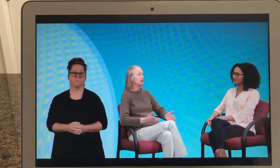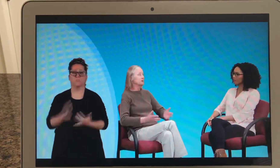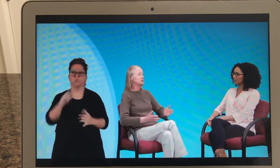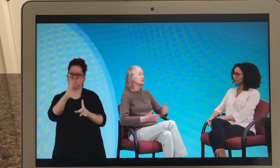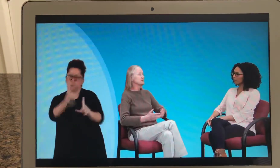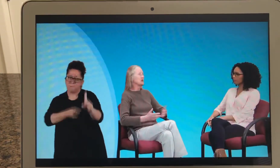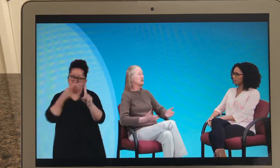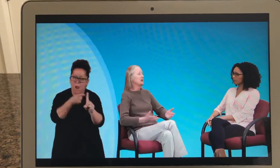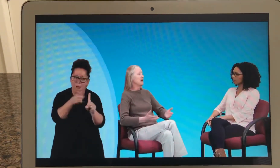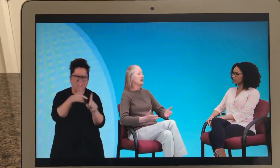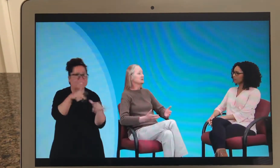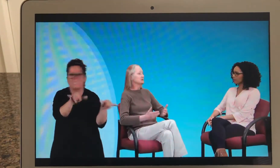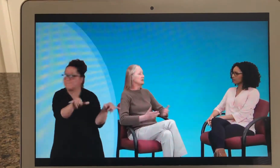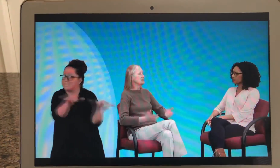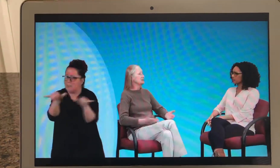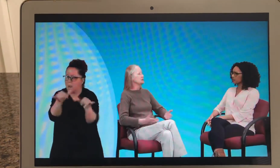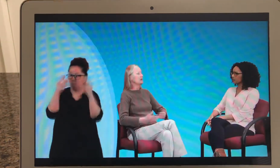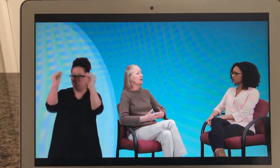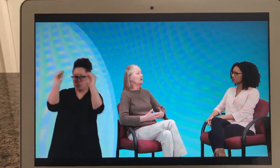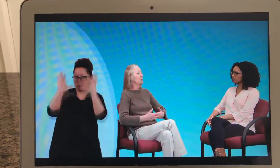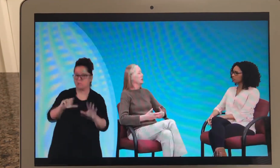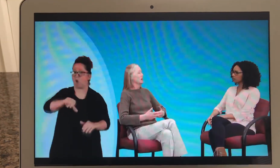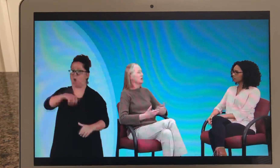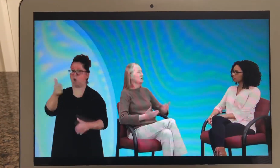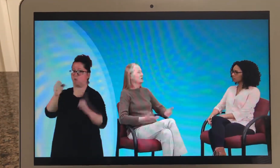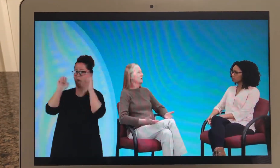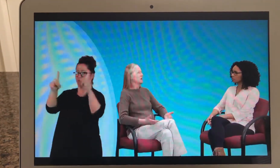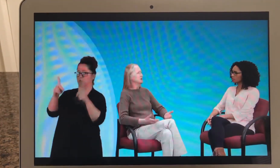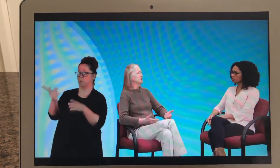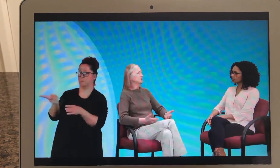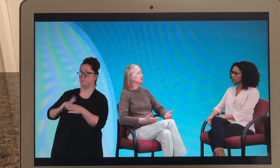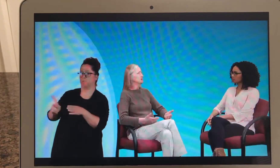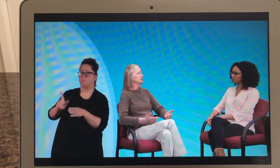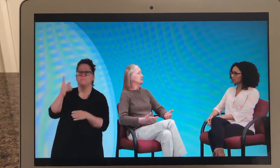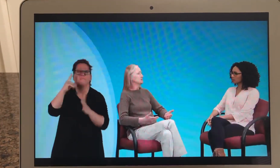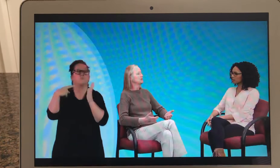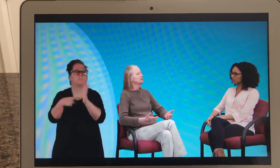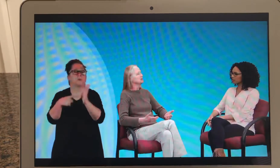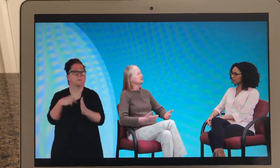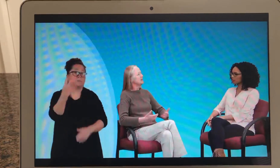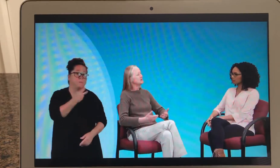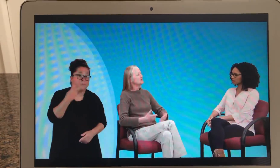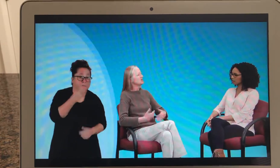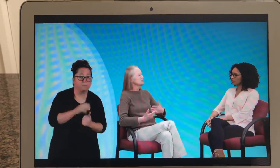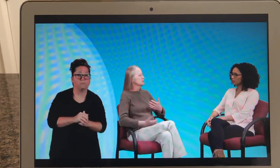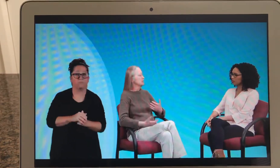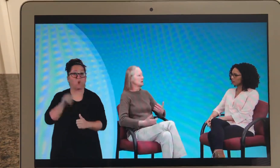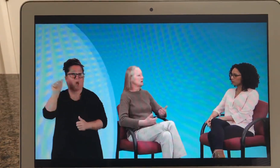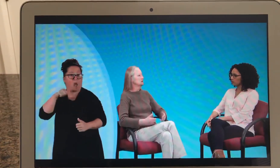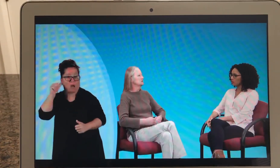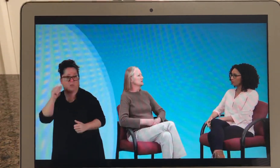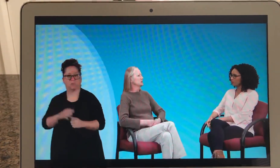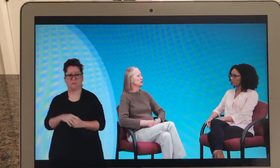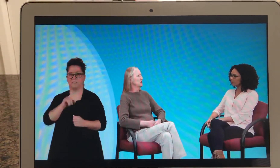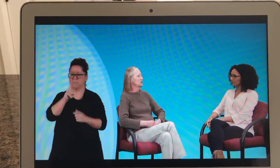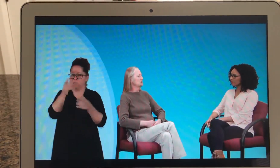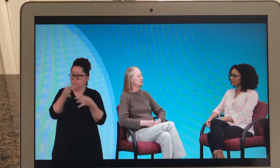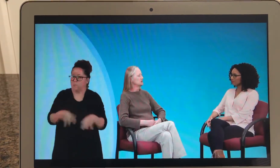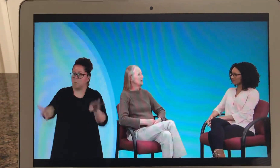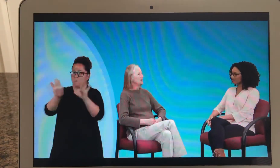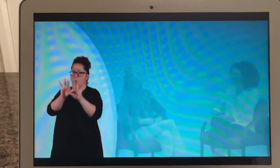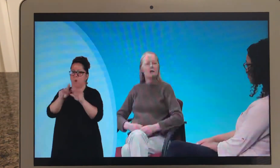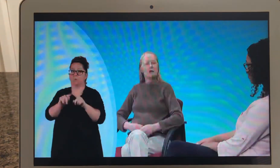serve. That's a good point, though. As the teachers in all education, they recognize, they lip read